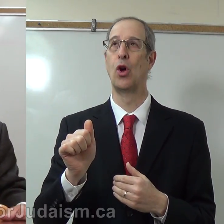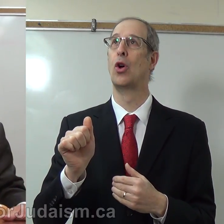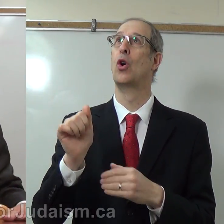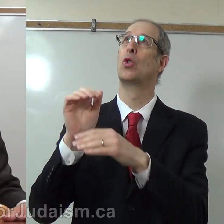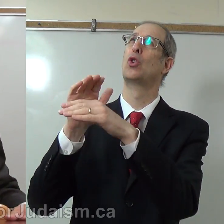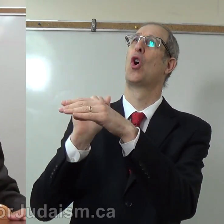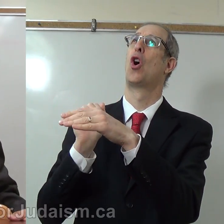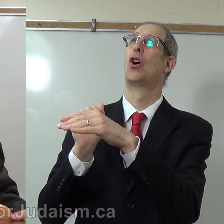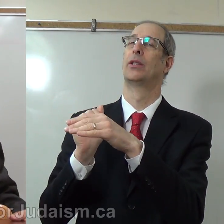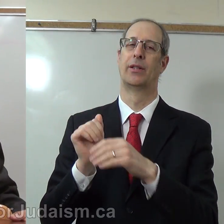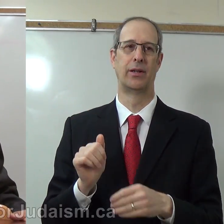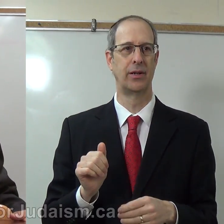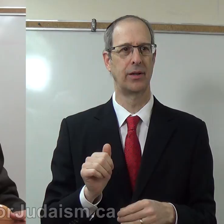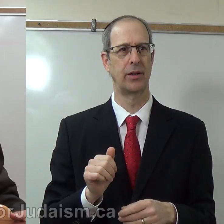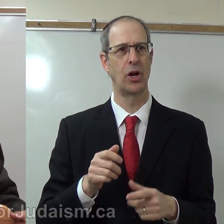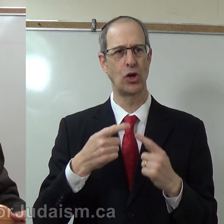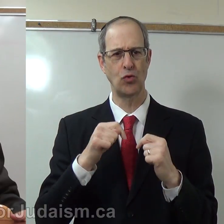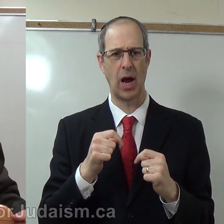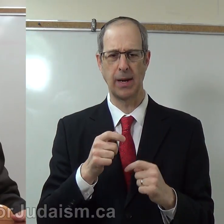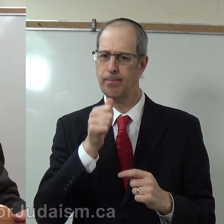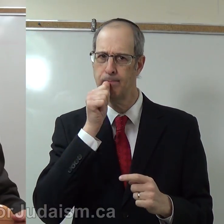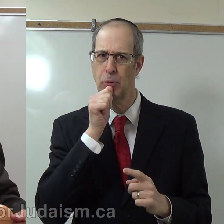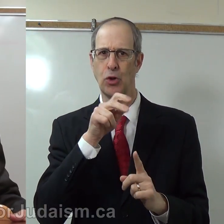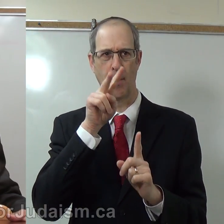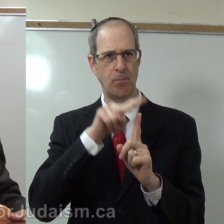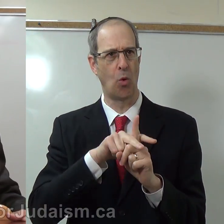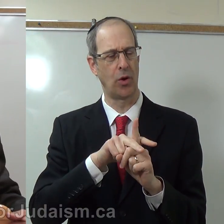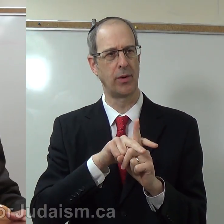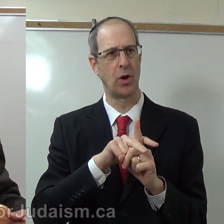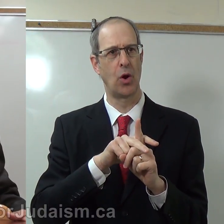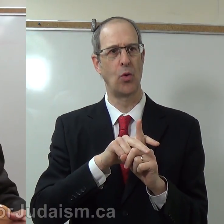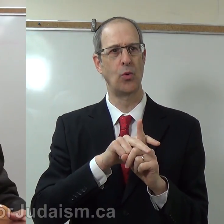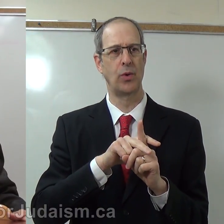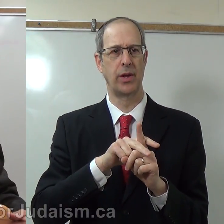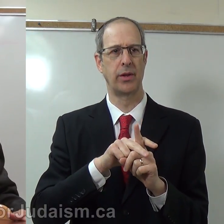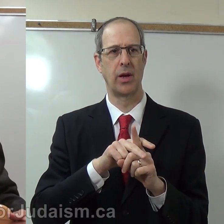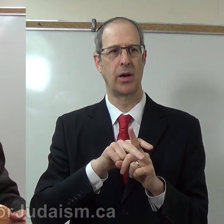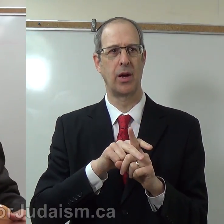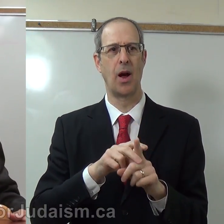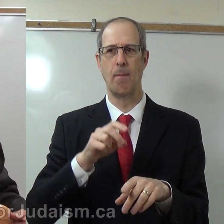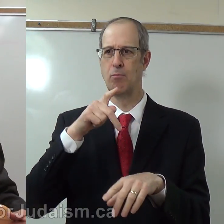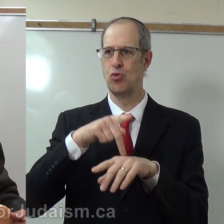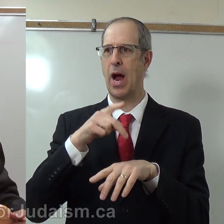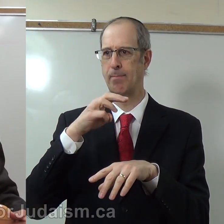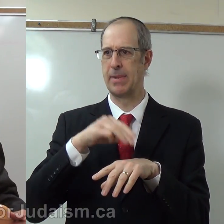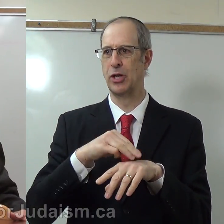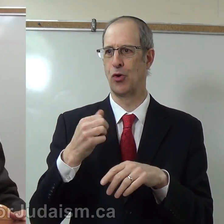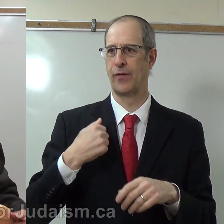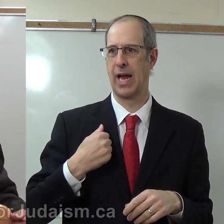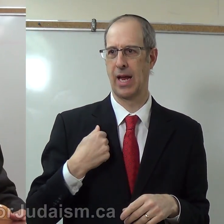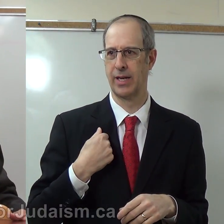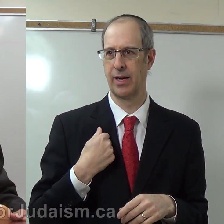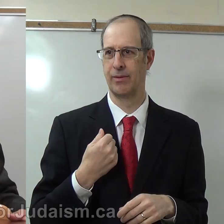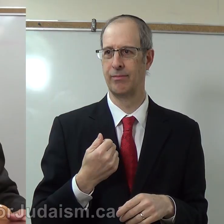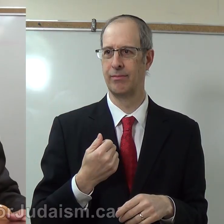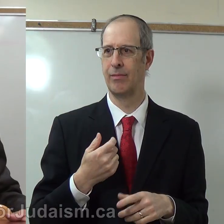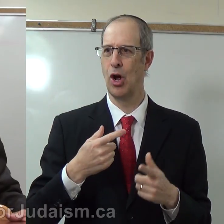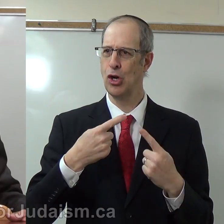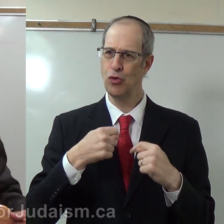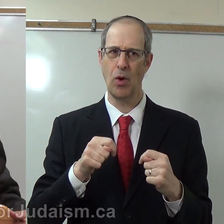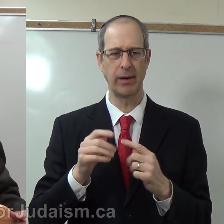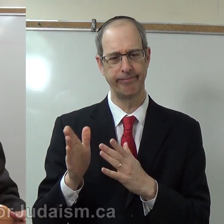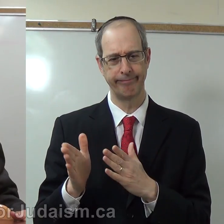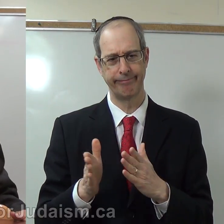to get a personal appointment with the Prime Minister of Canada. Try and arrange a meeting